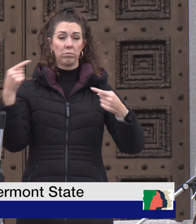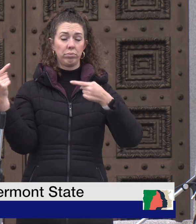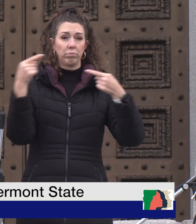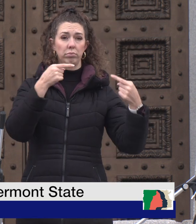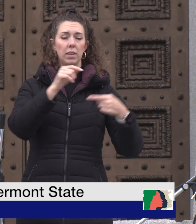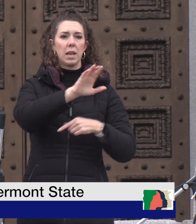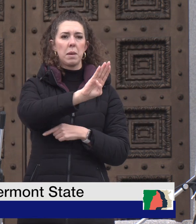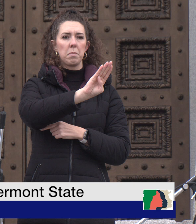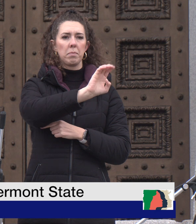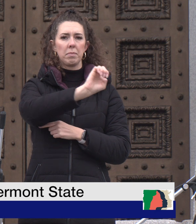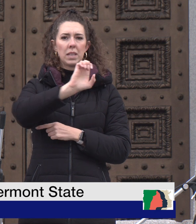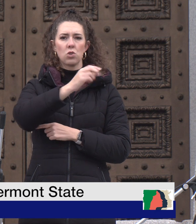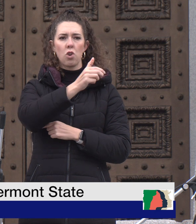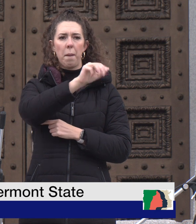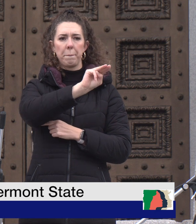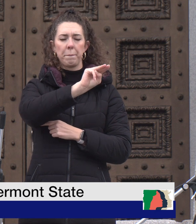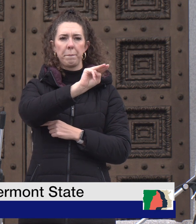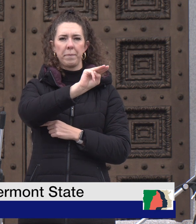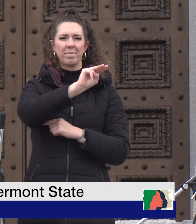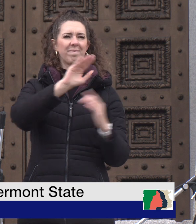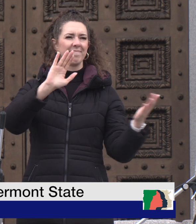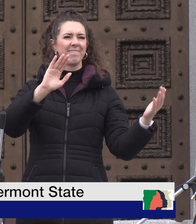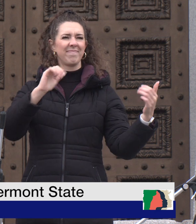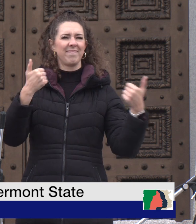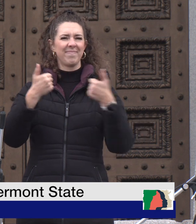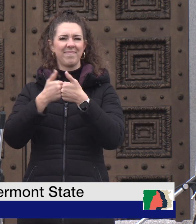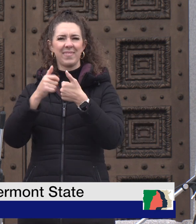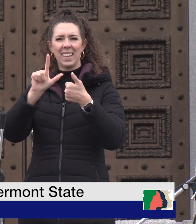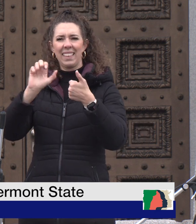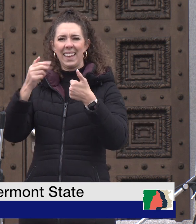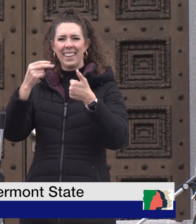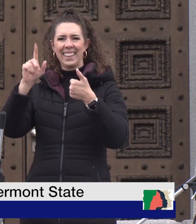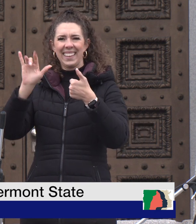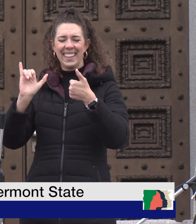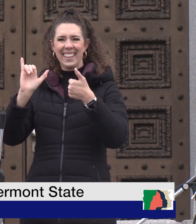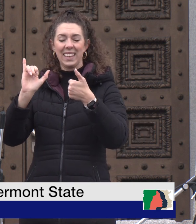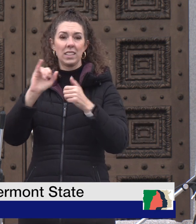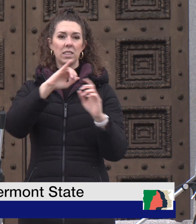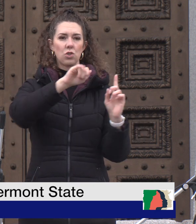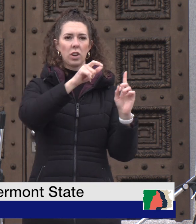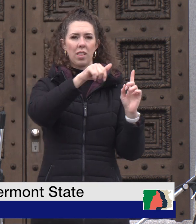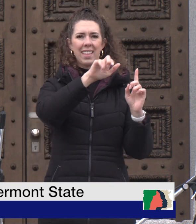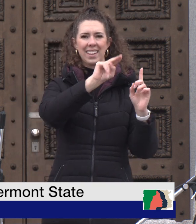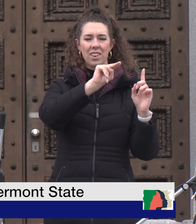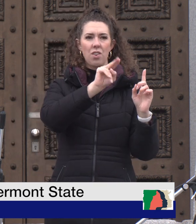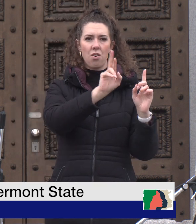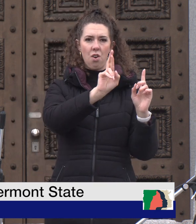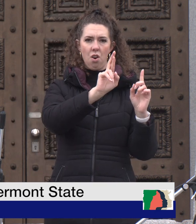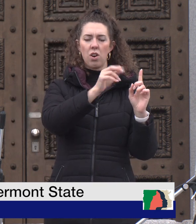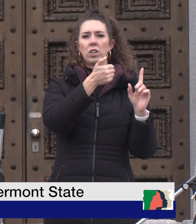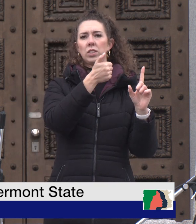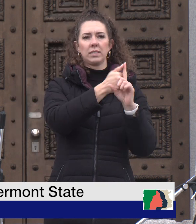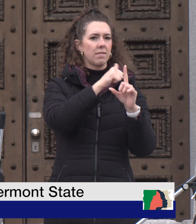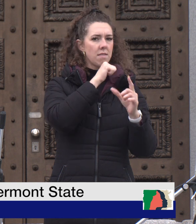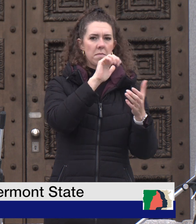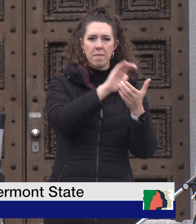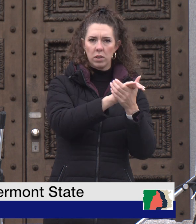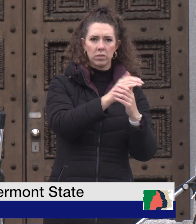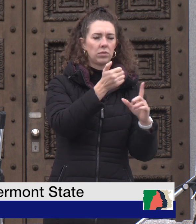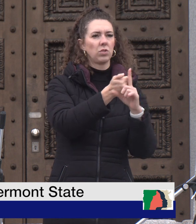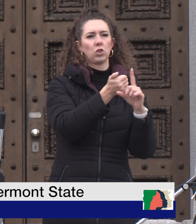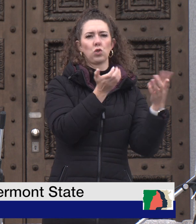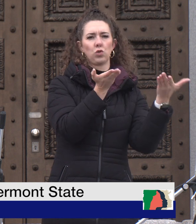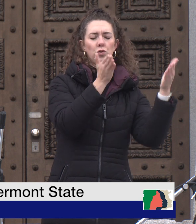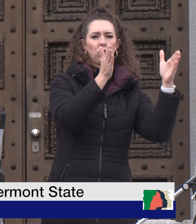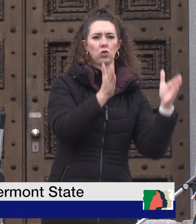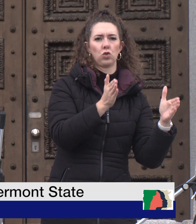Leahy, which featured Jacqueline R., an unmarried server who wanted an abortion, and